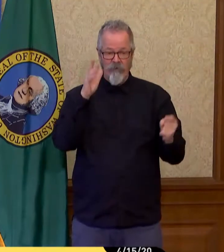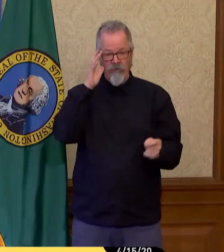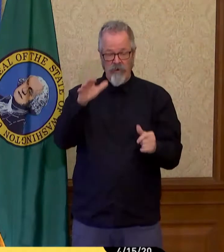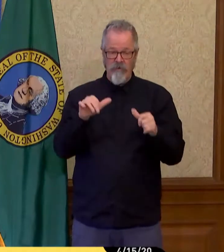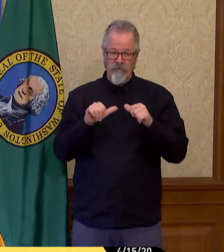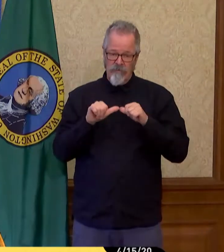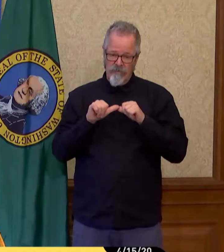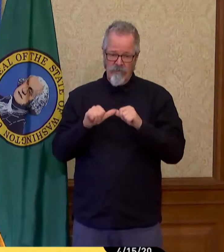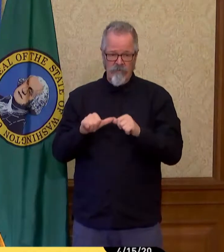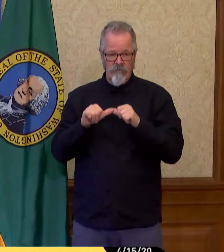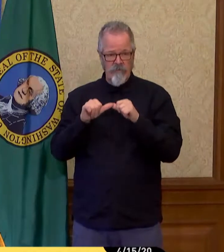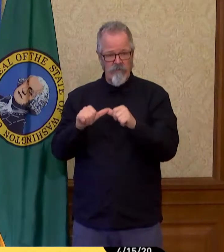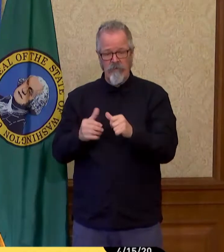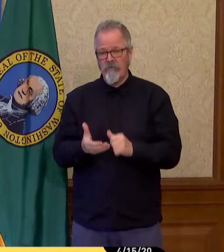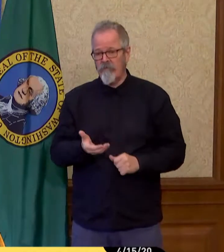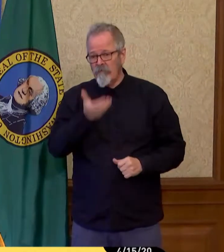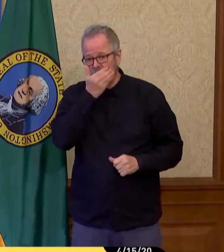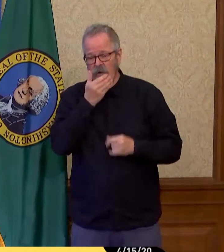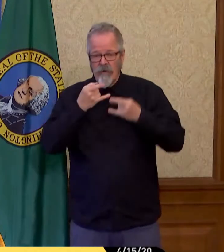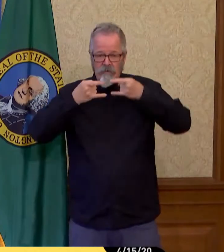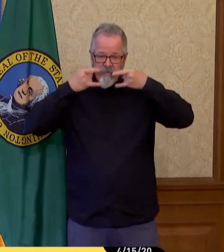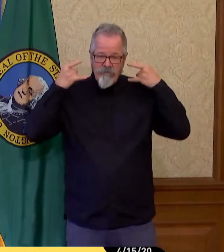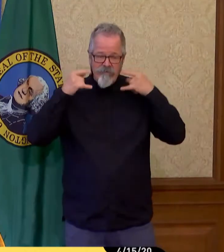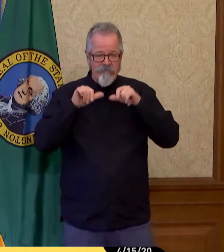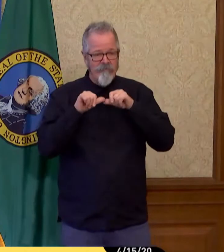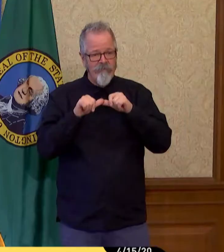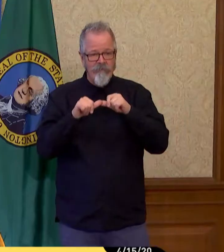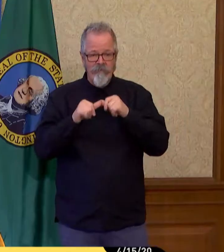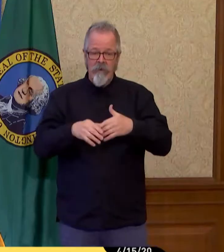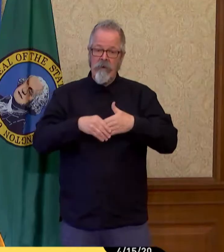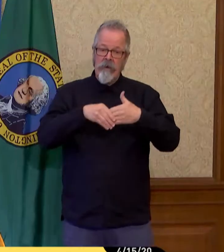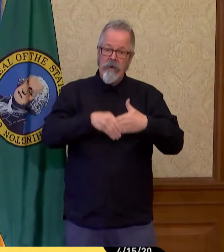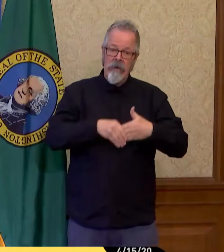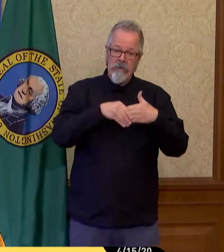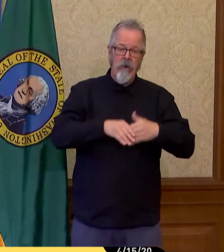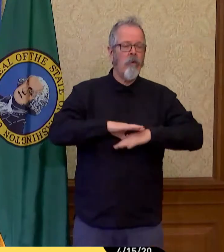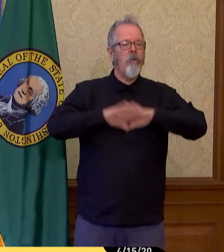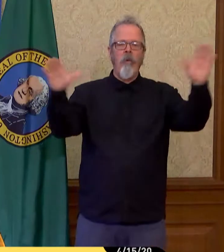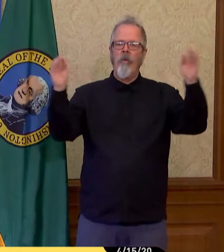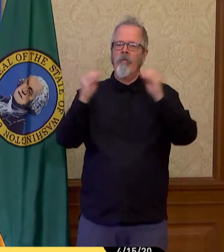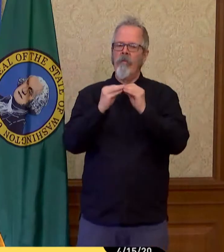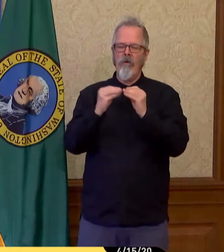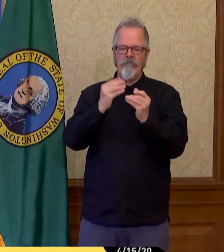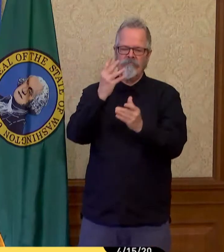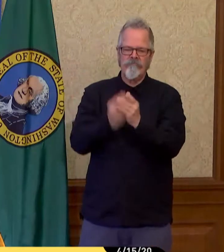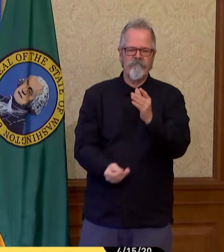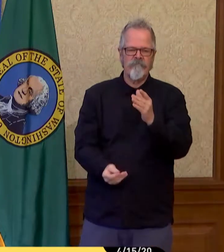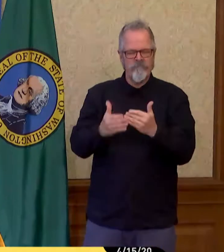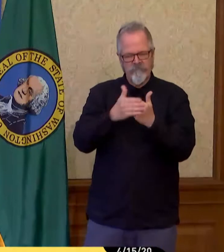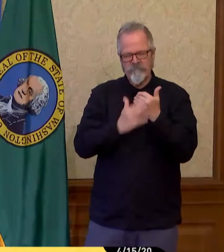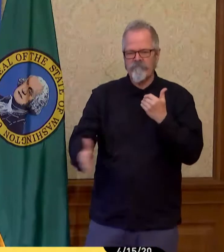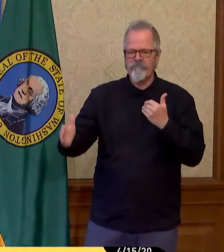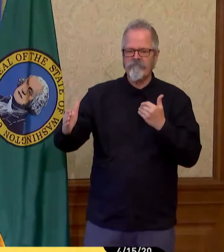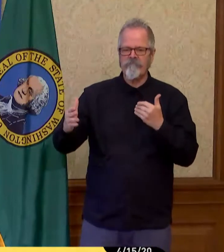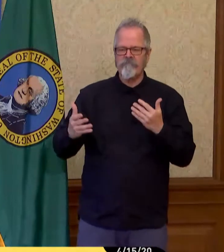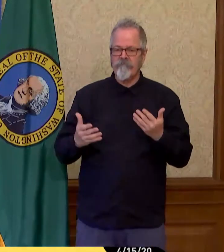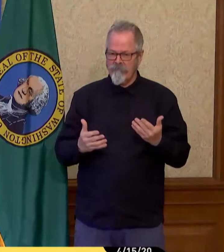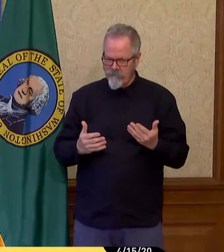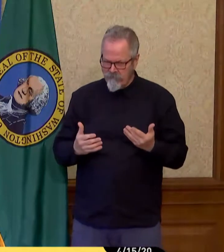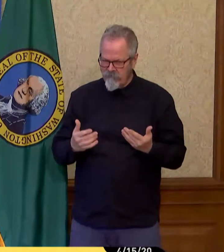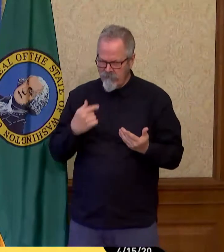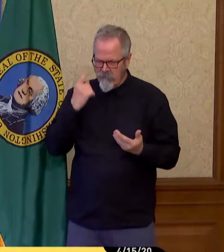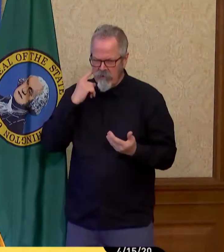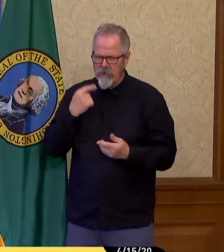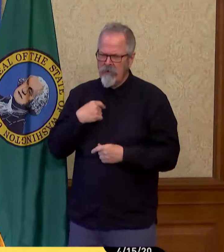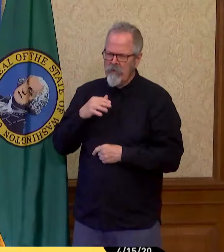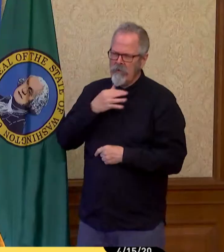that he also suggested an incremental approach of reopening various things may need to occur. So I want to know what you think